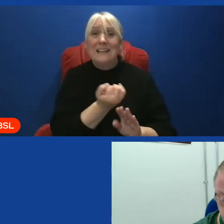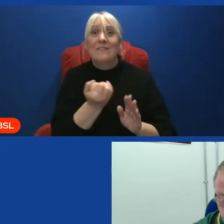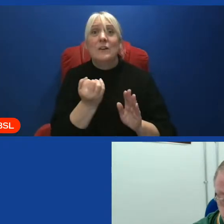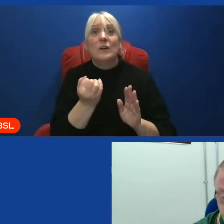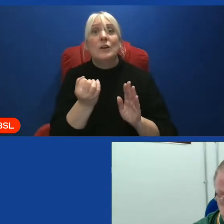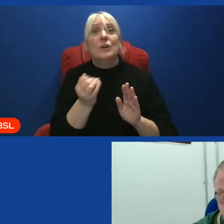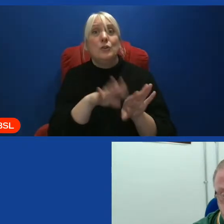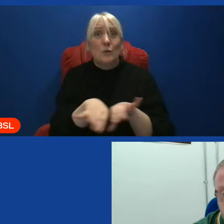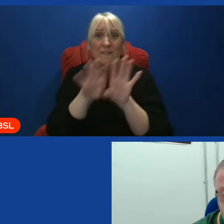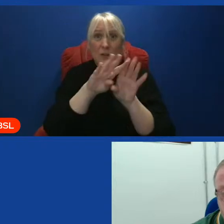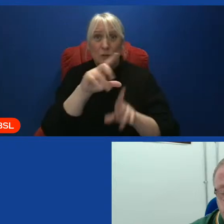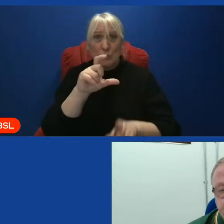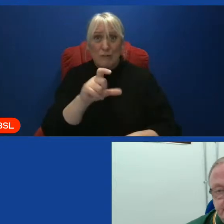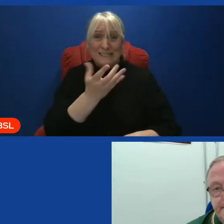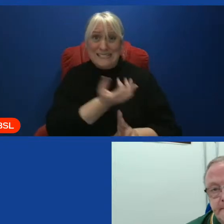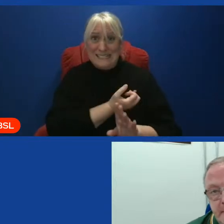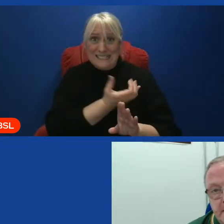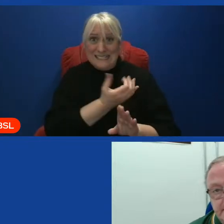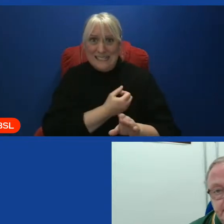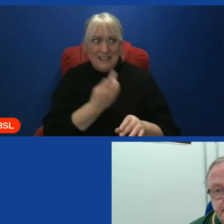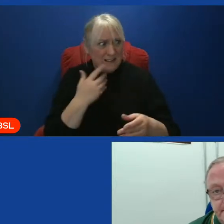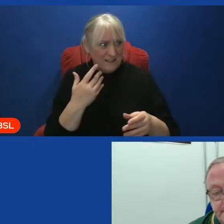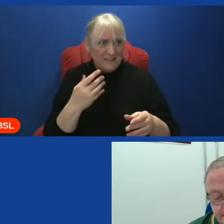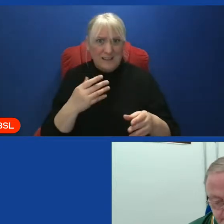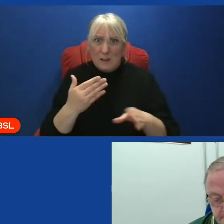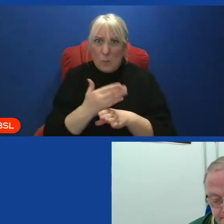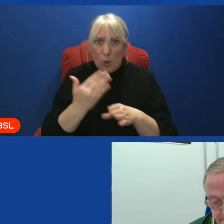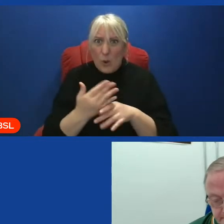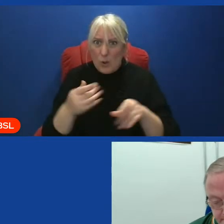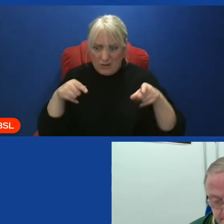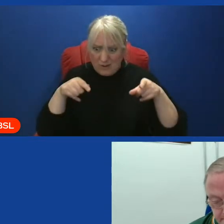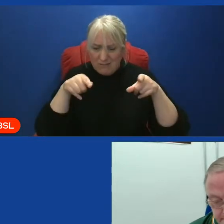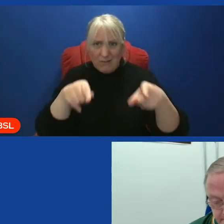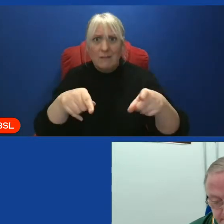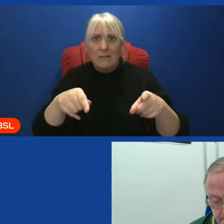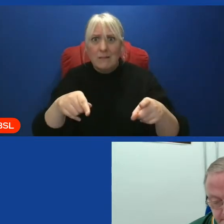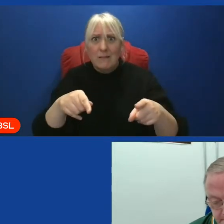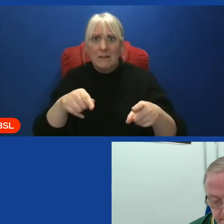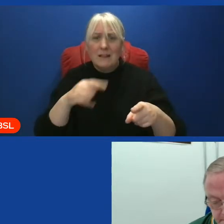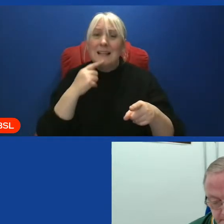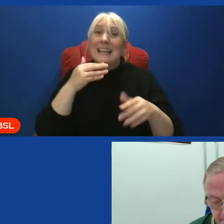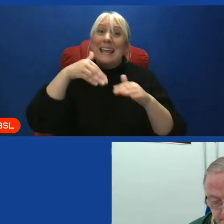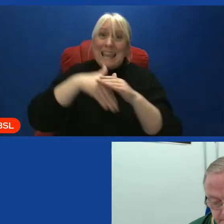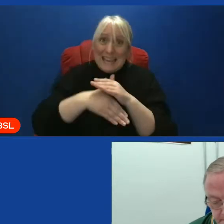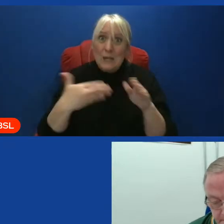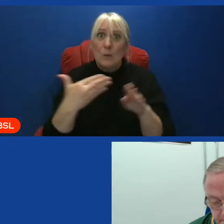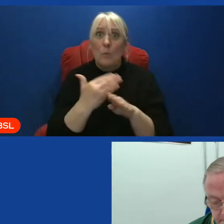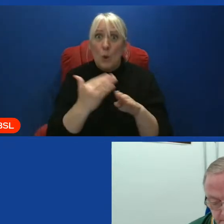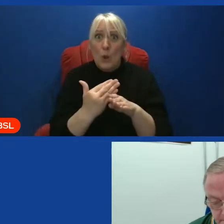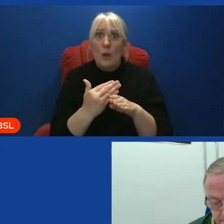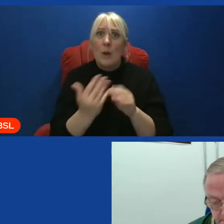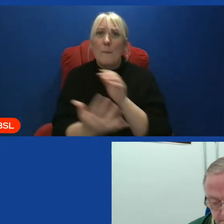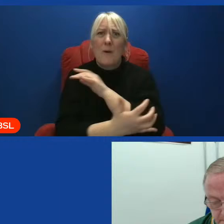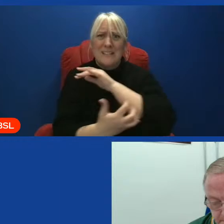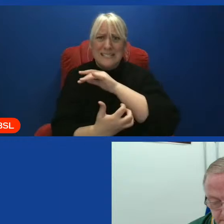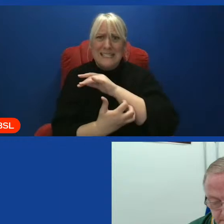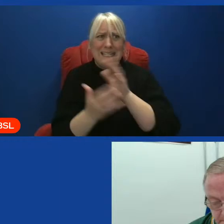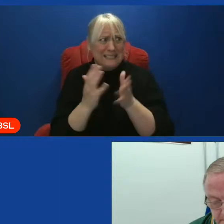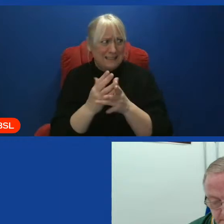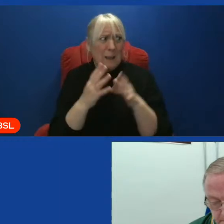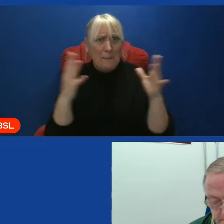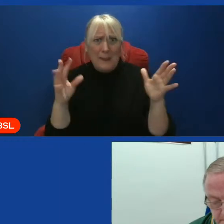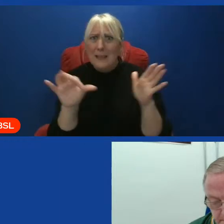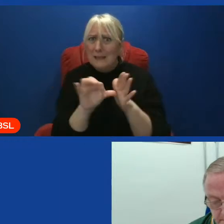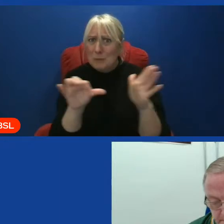in work, because in work poverty is a massive issue in this country at this moment in time. And what I would say